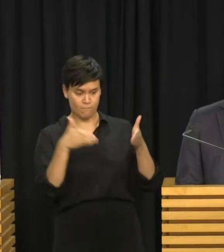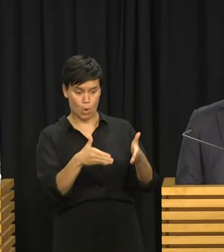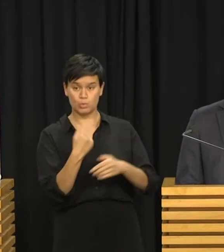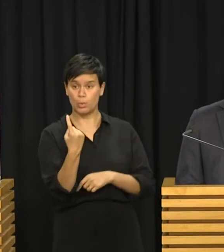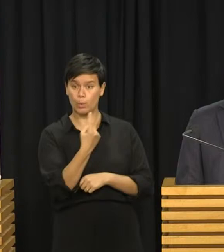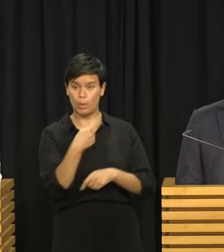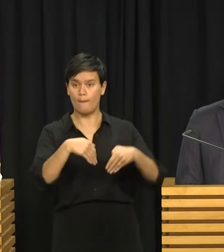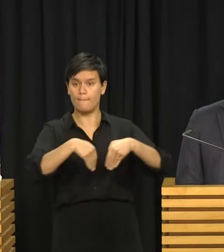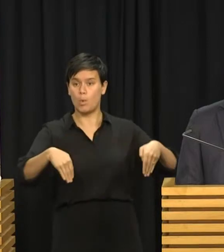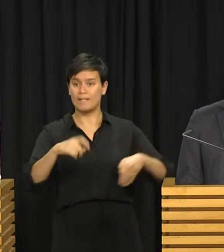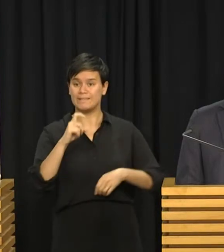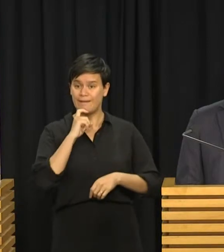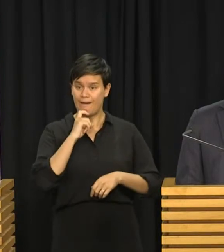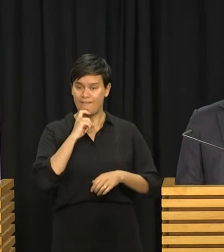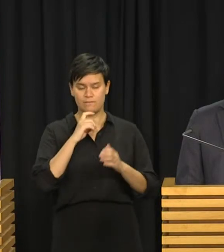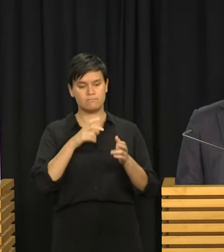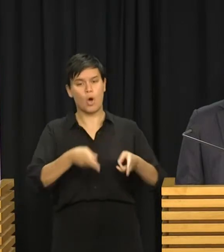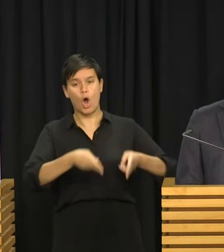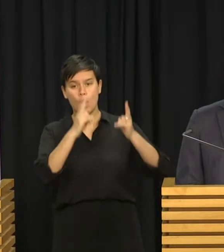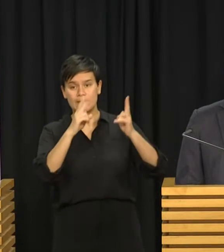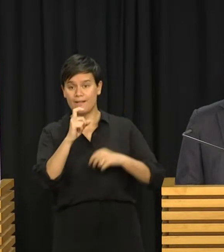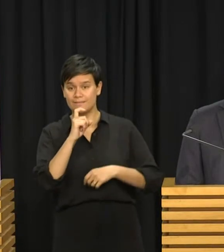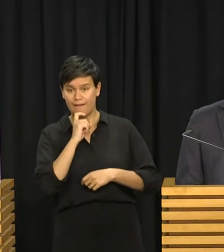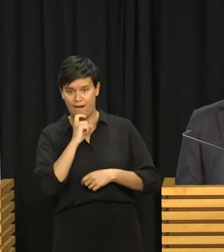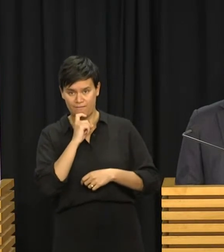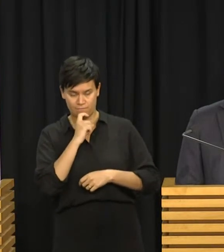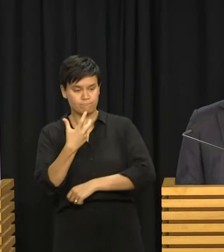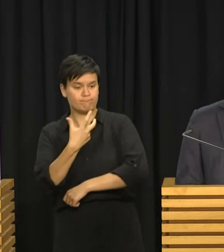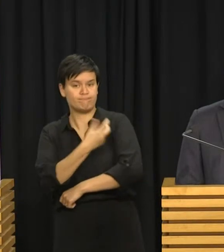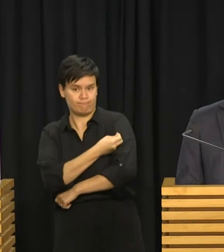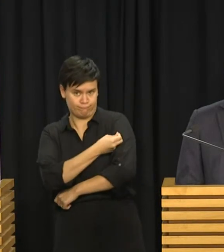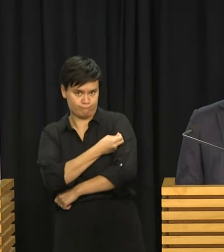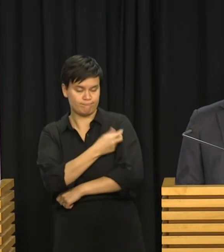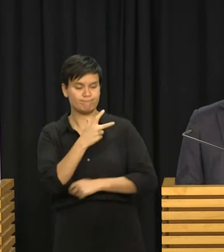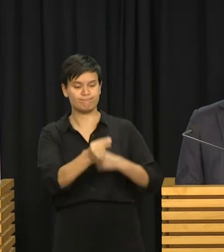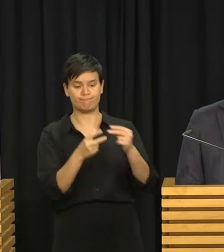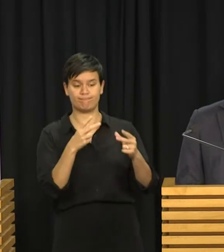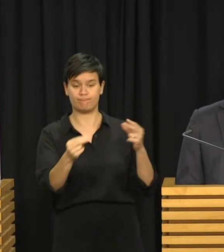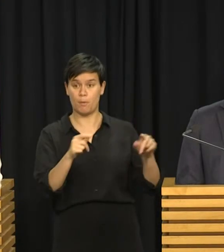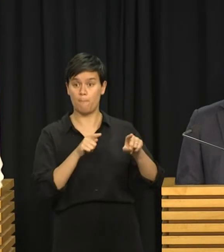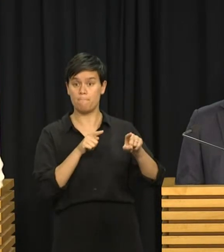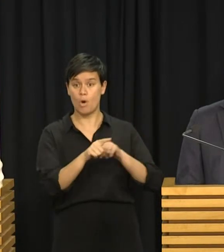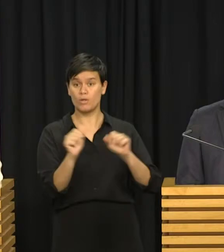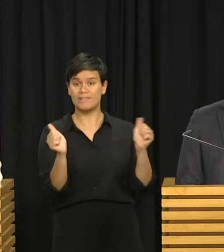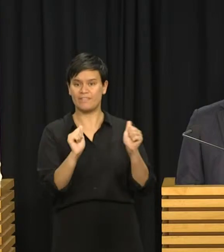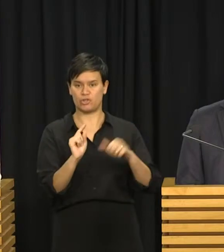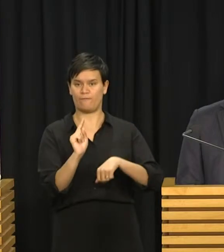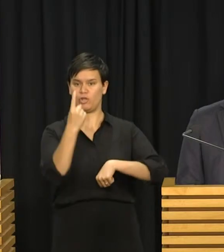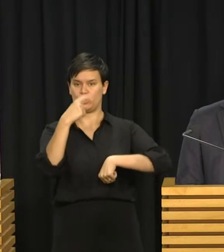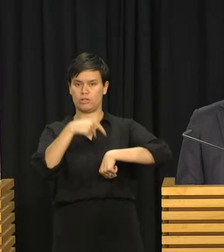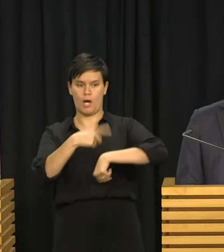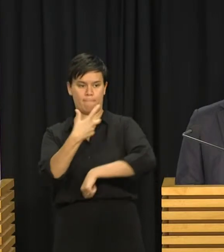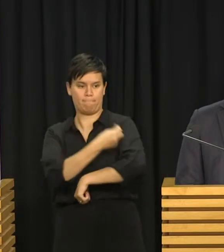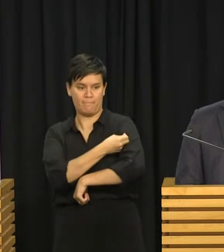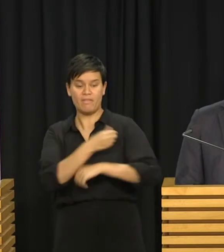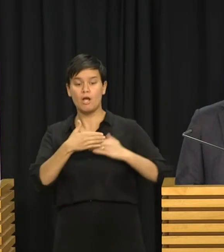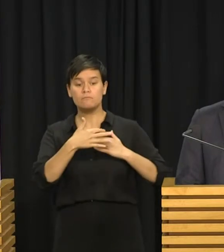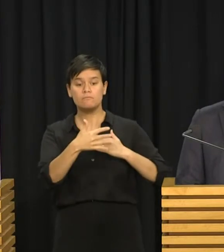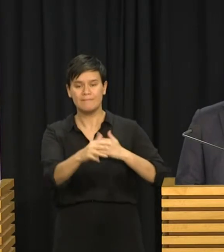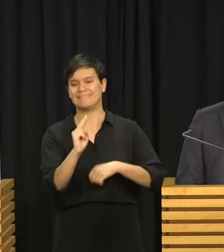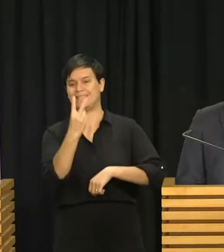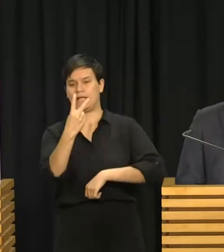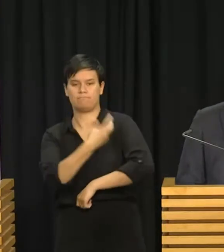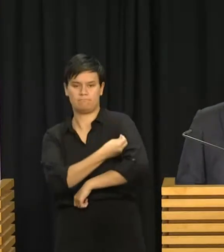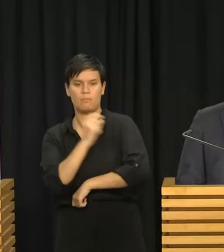of our border and MIQ workers having now received their first shot of the Pfizer vaccine. In addition, we've